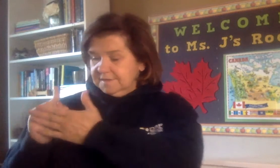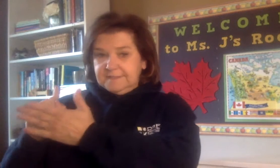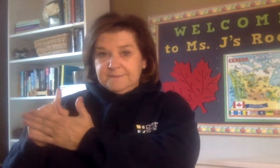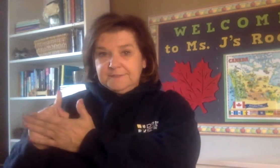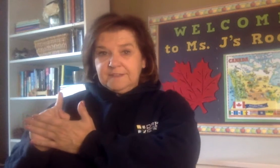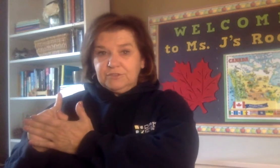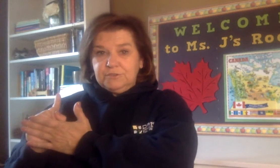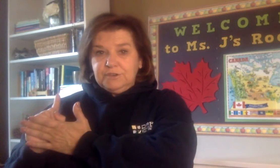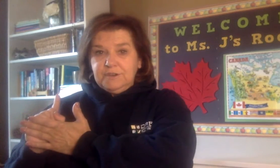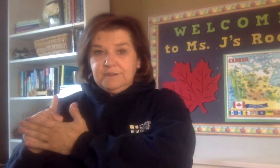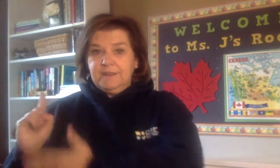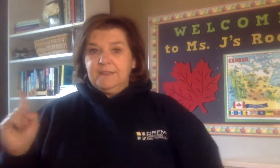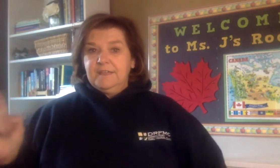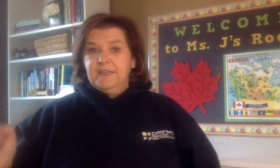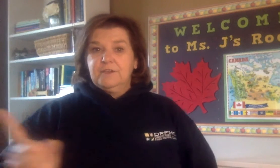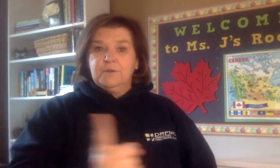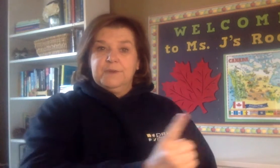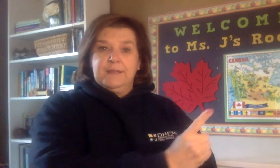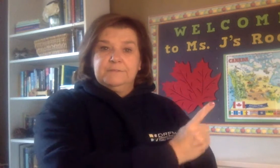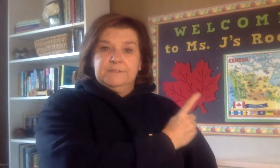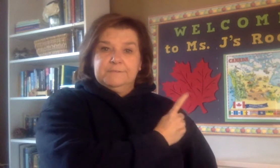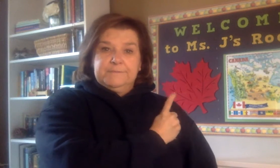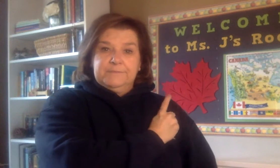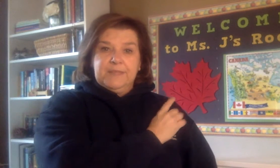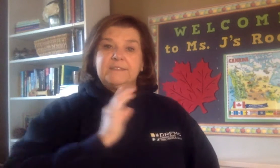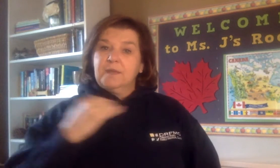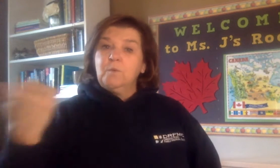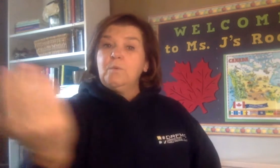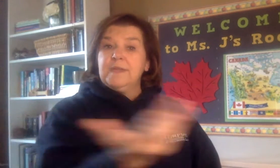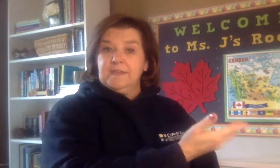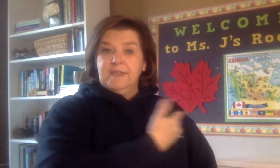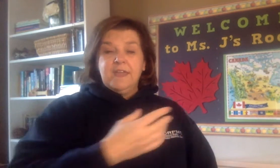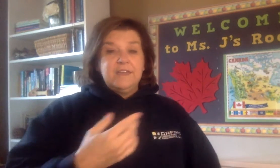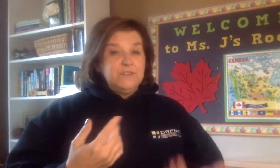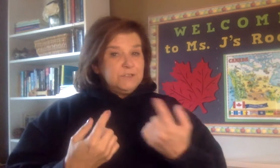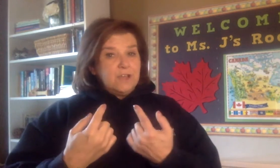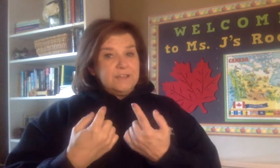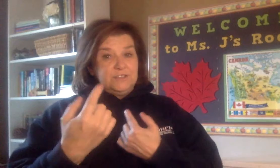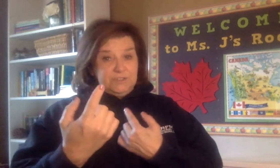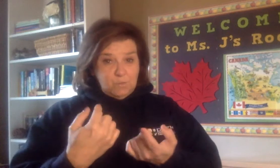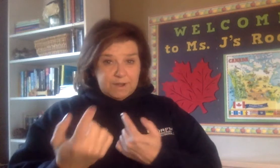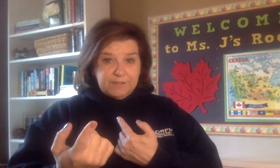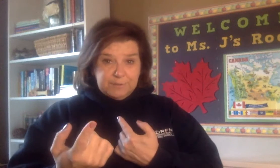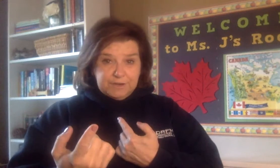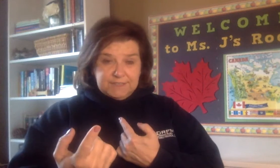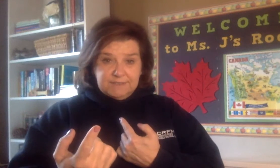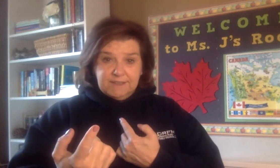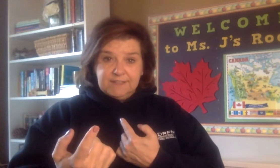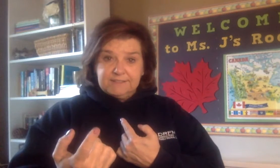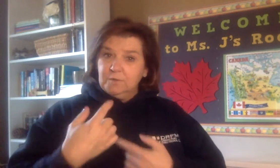same size shoulder and go around. And it's like we. If you were talking to just one other person and say, we